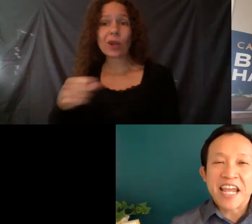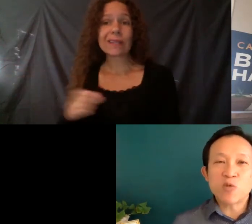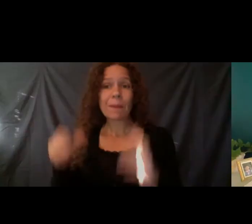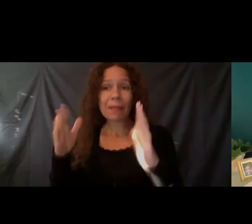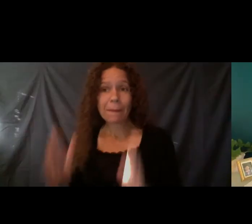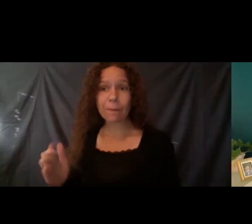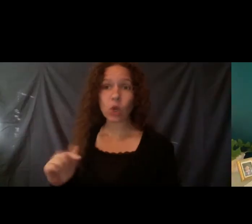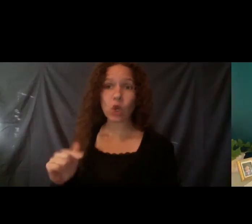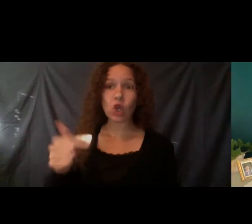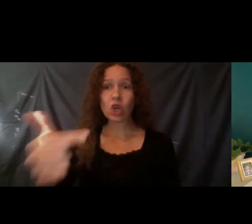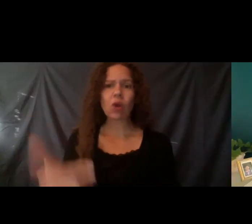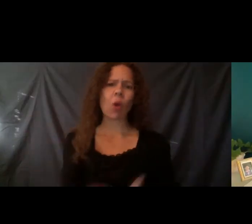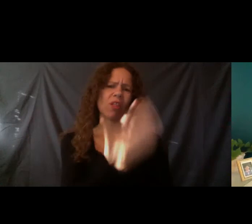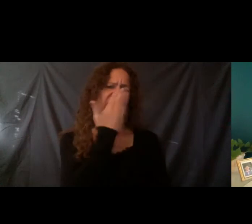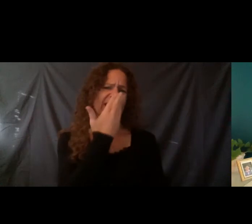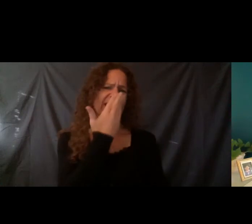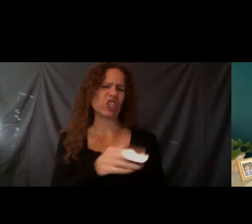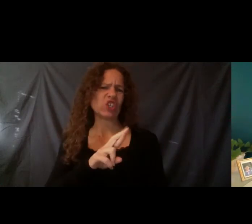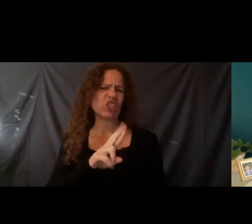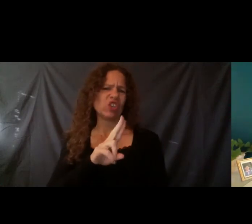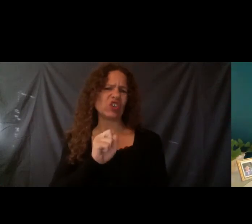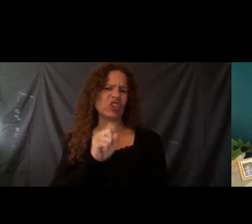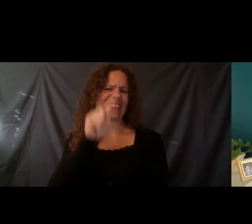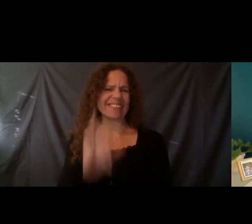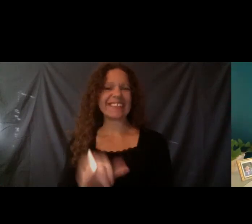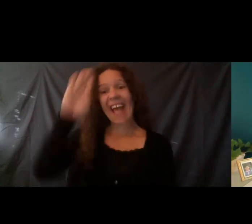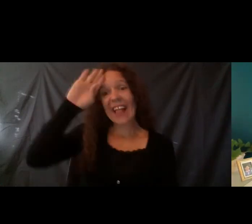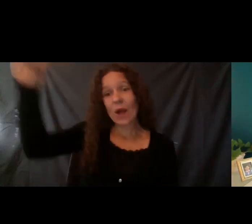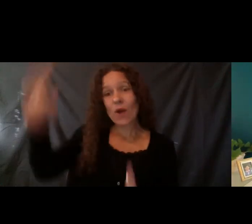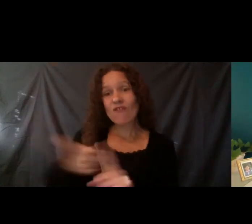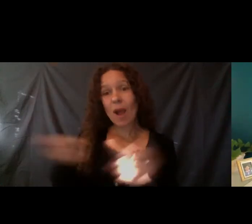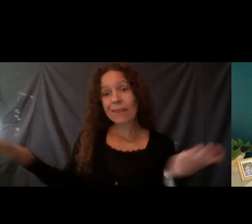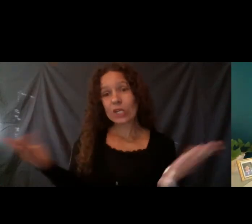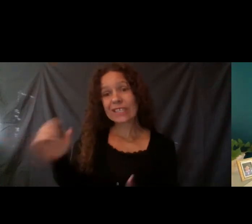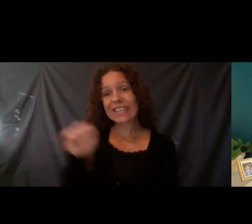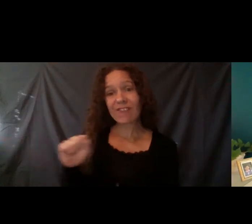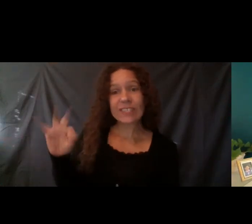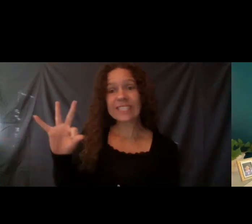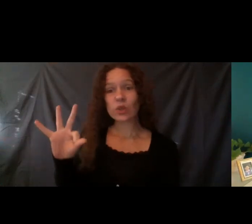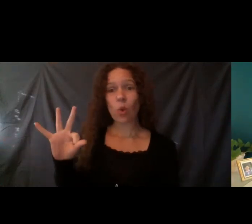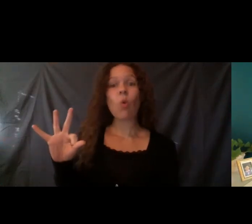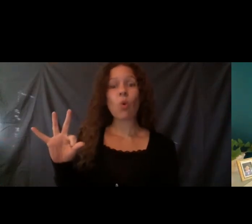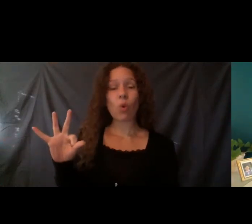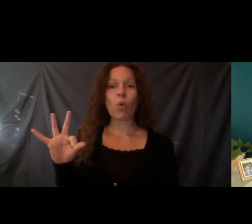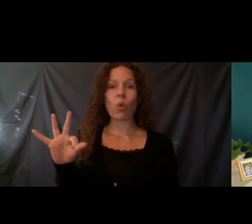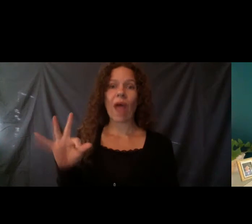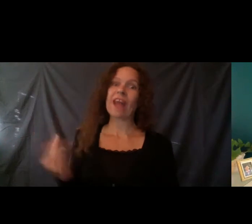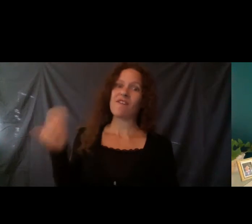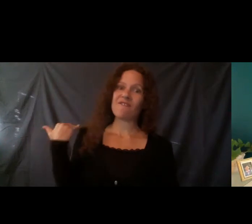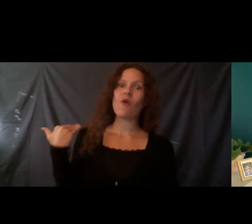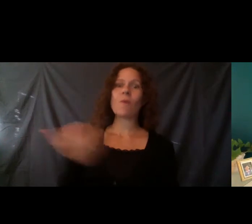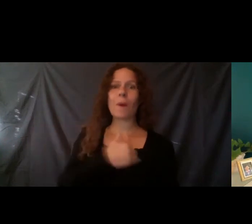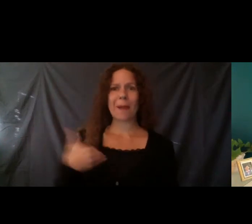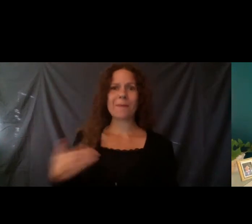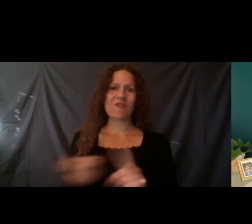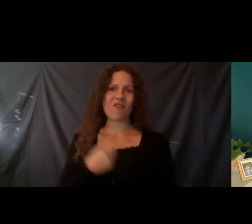Great, thank you, Rusty. Good afternoon, Democrats. Hello from San Francisco. And as a former member of this executive board, really